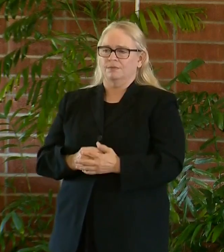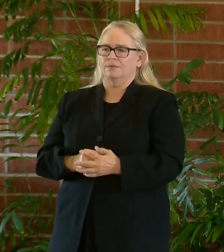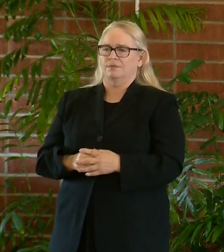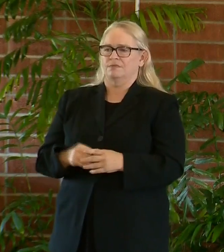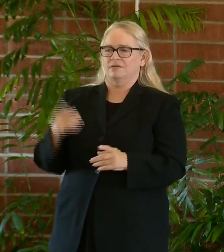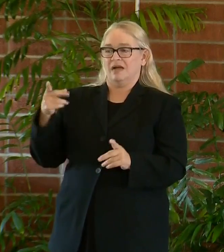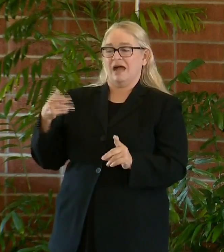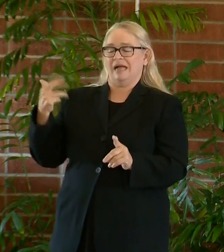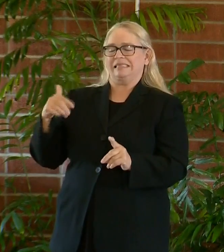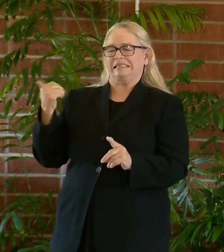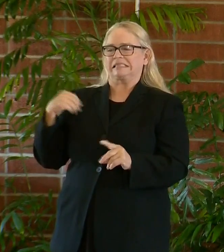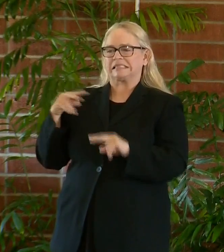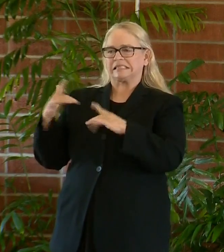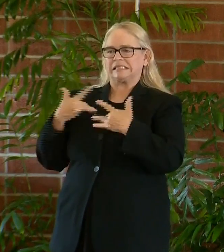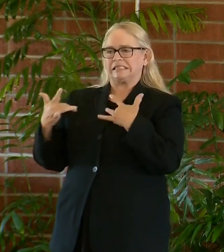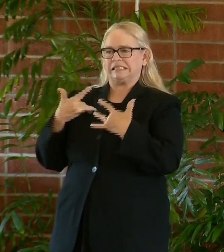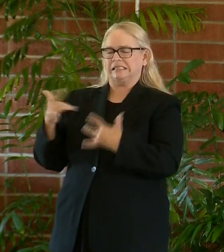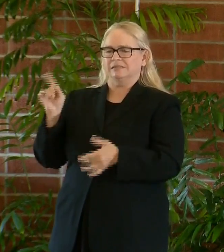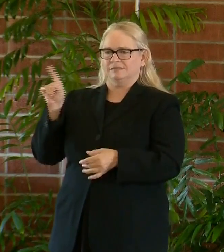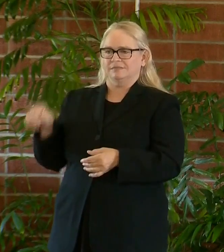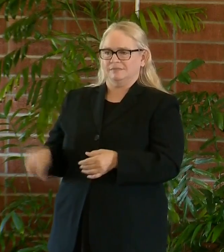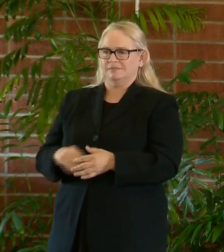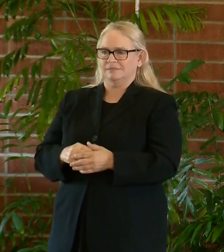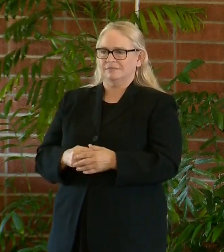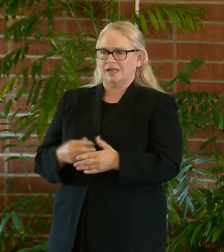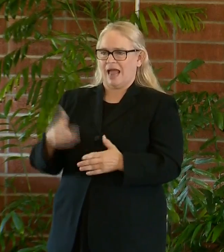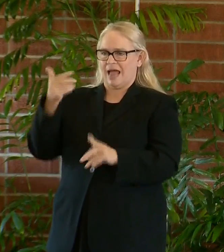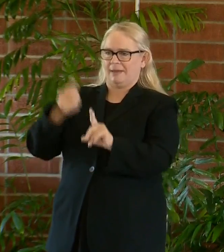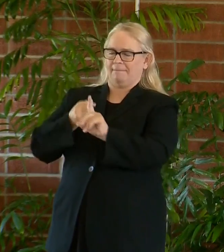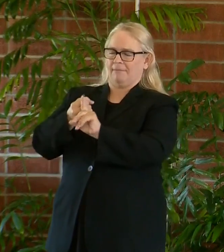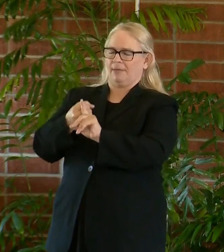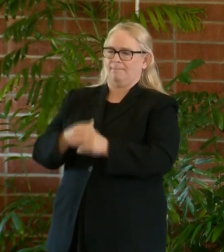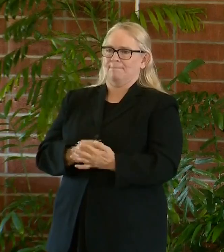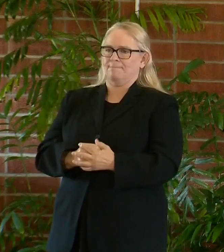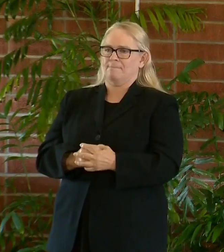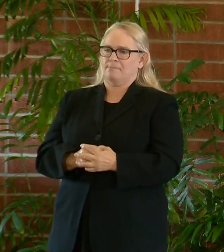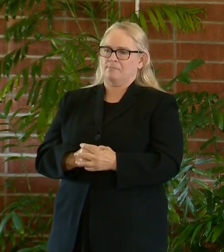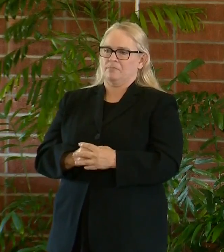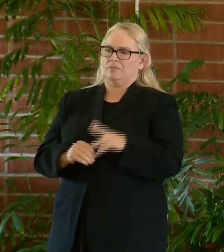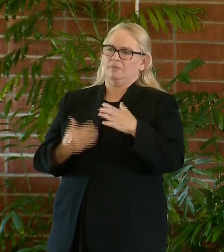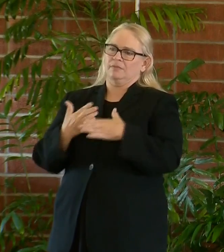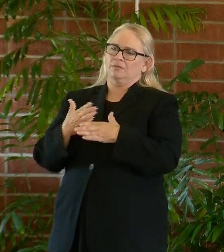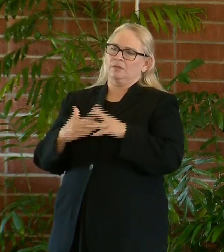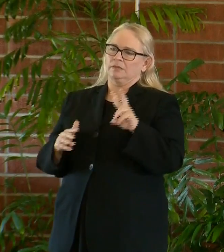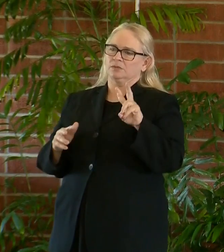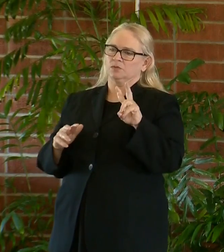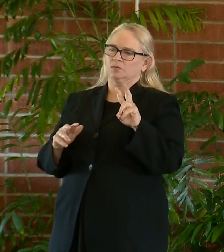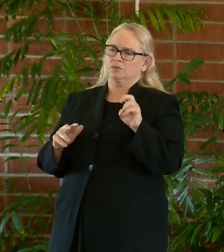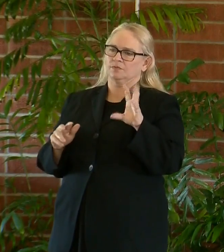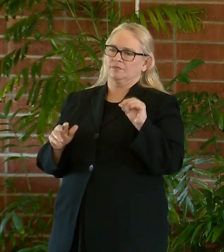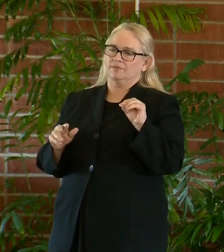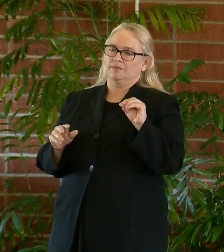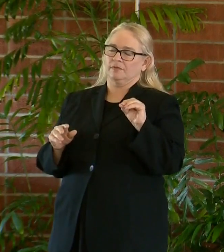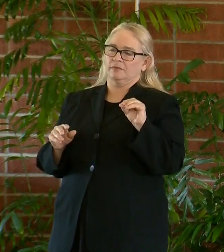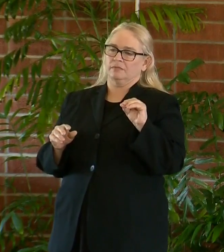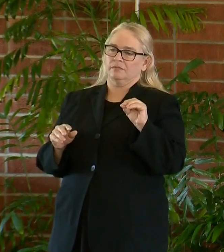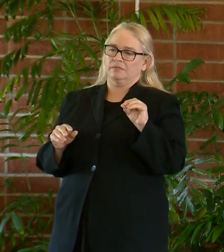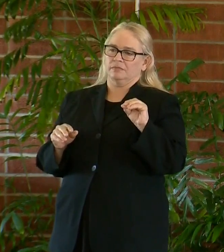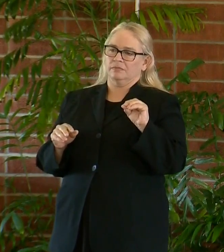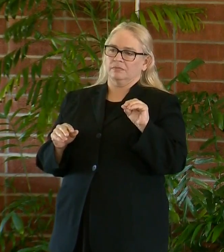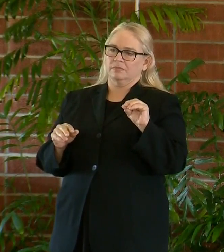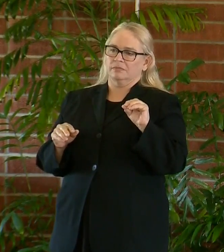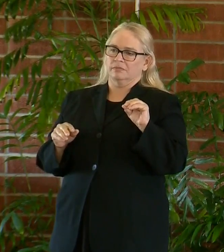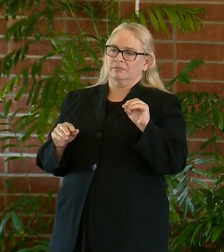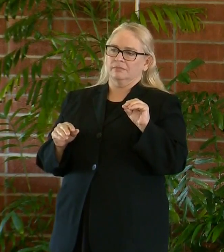Valley that reach between 250 persons infected per 100,000